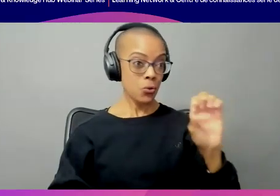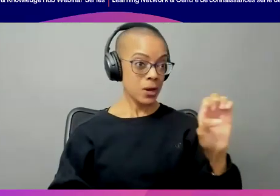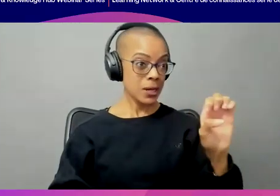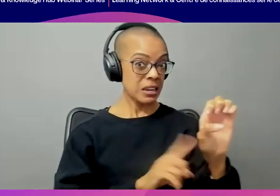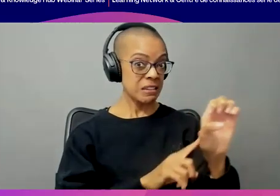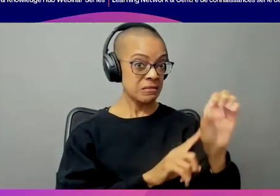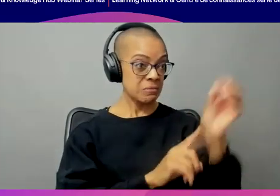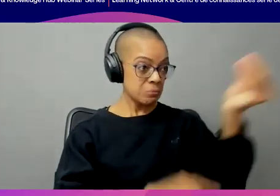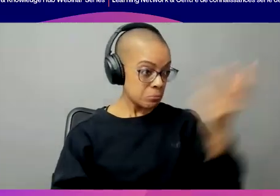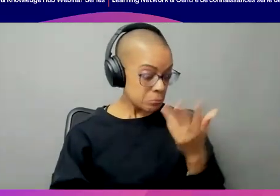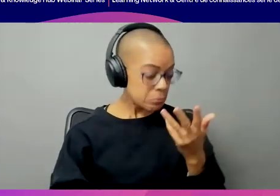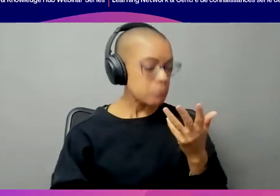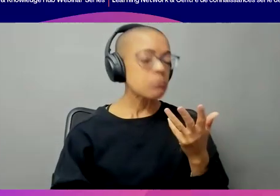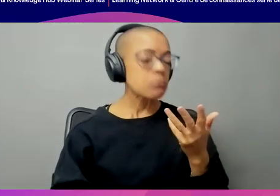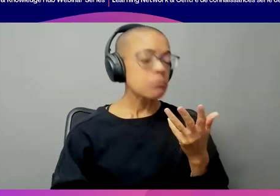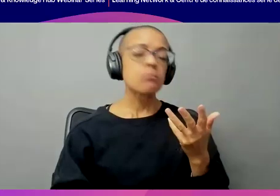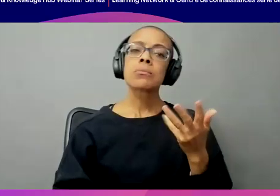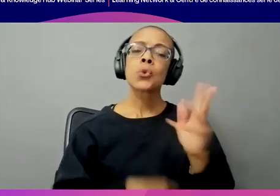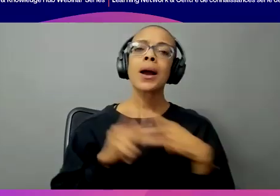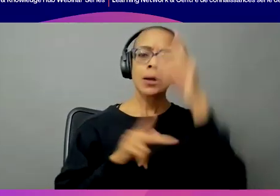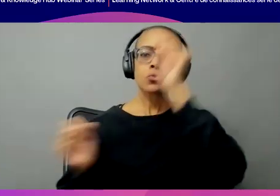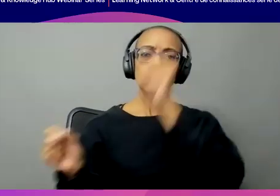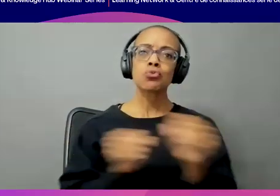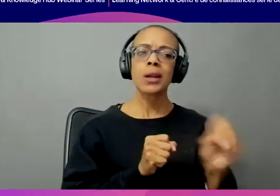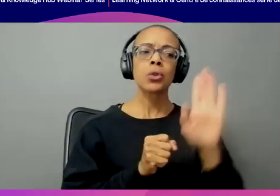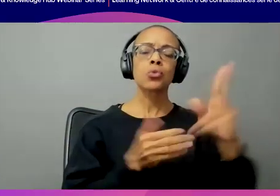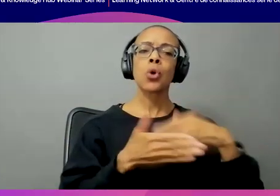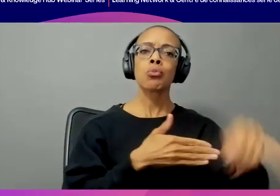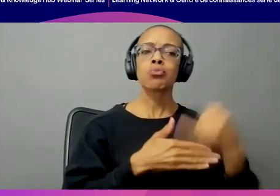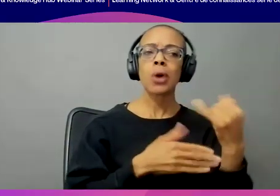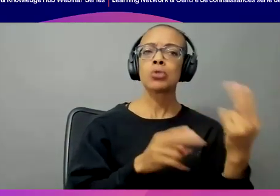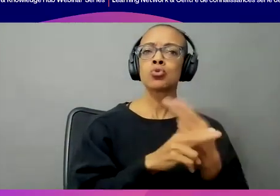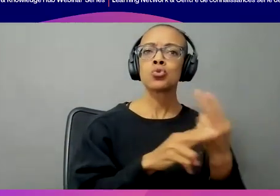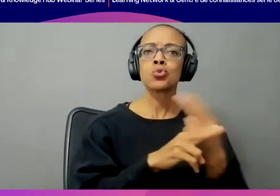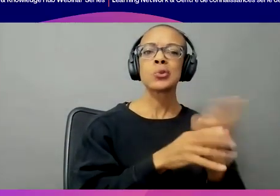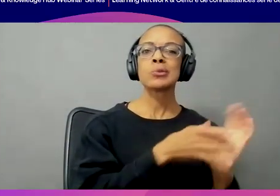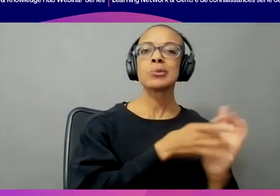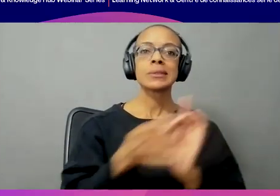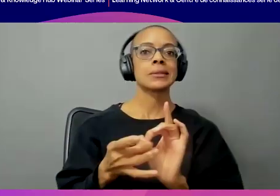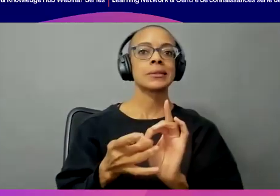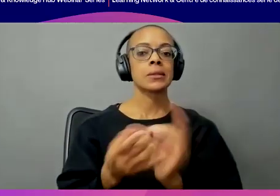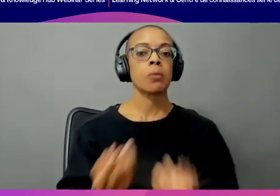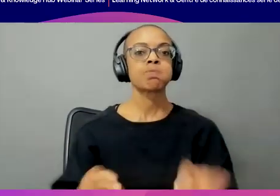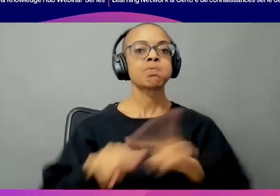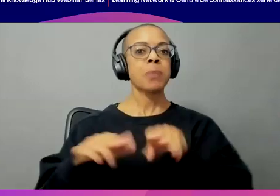little bit about what kind of strategies your project used around increasing